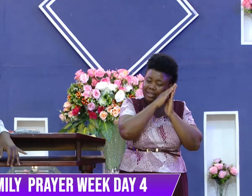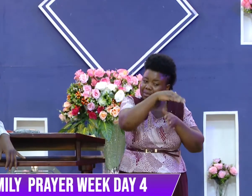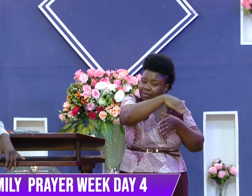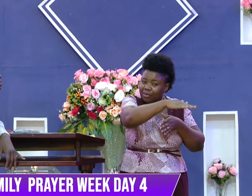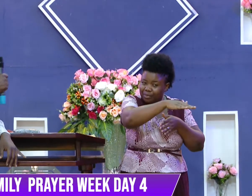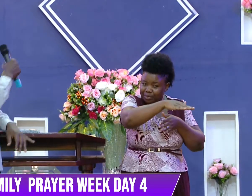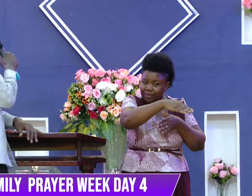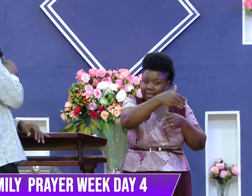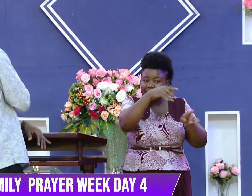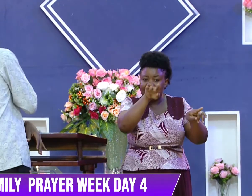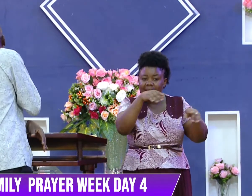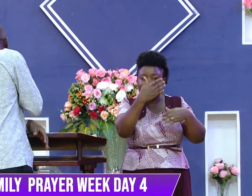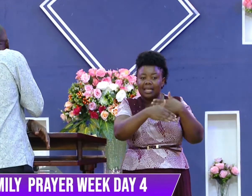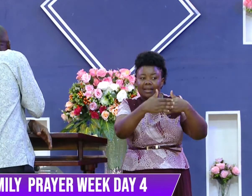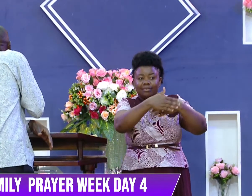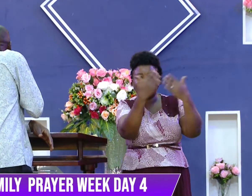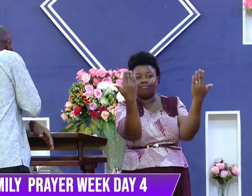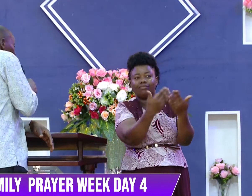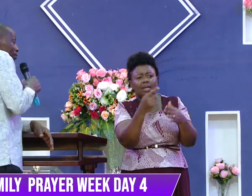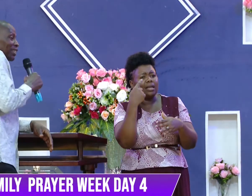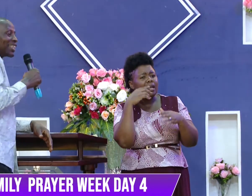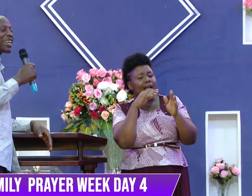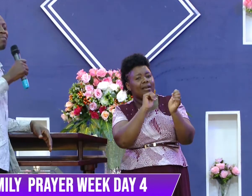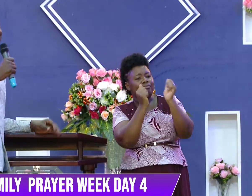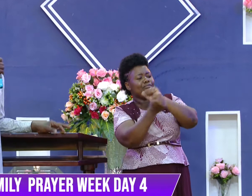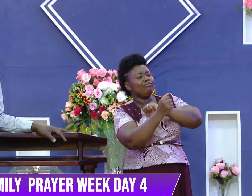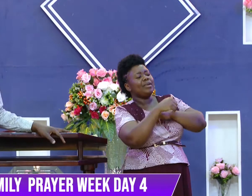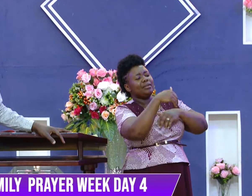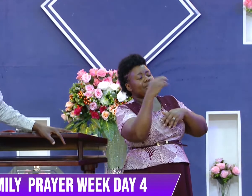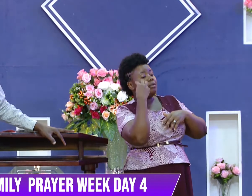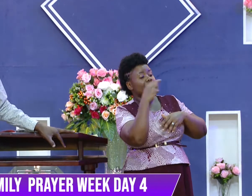and slept at the wall, I looked at the wall. I